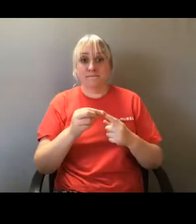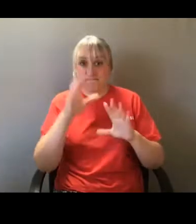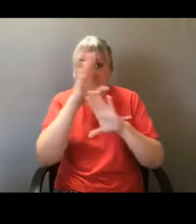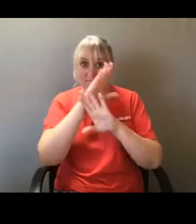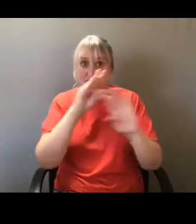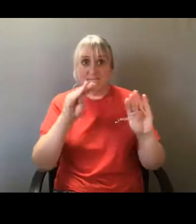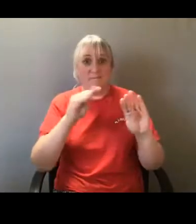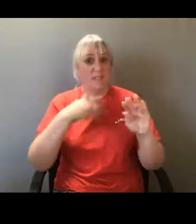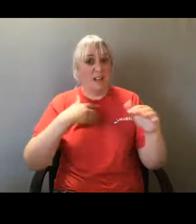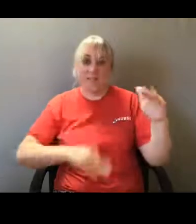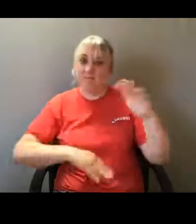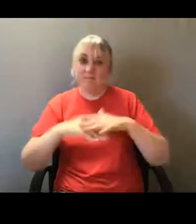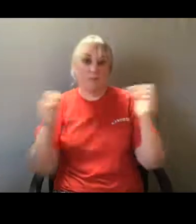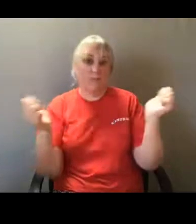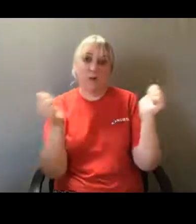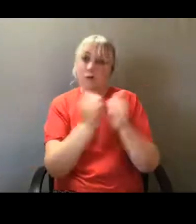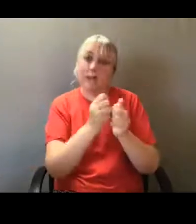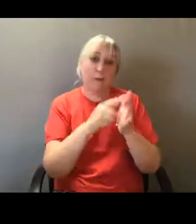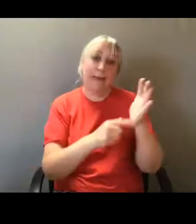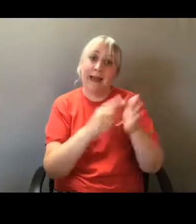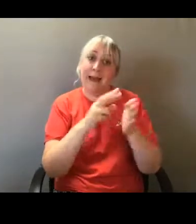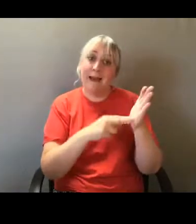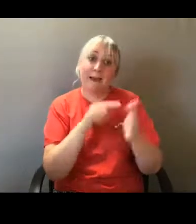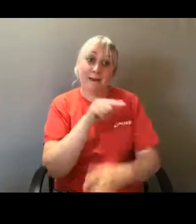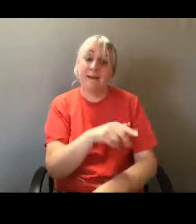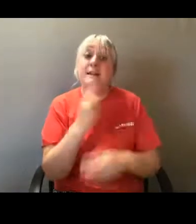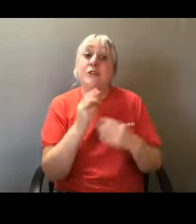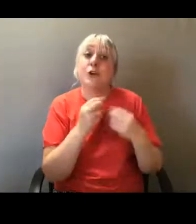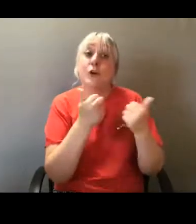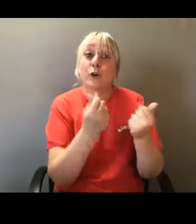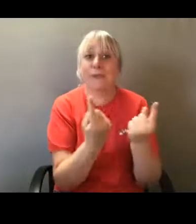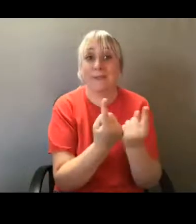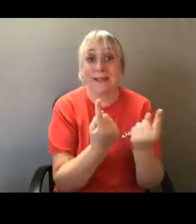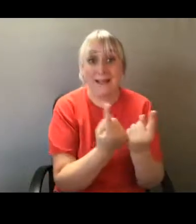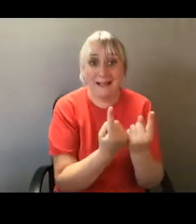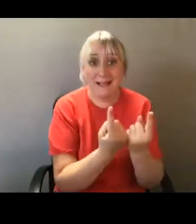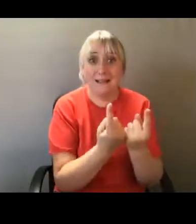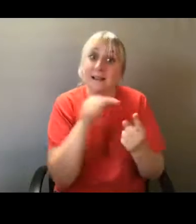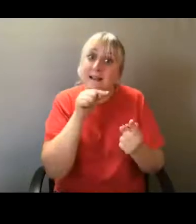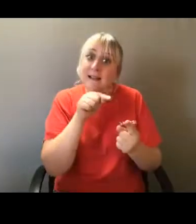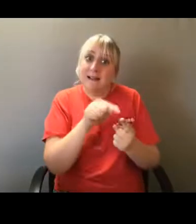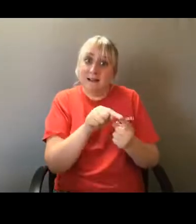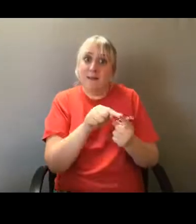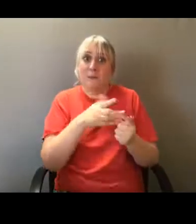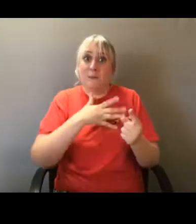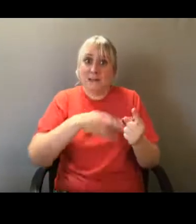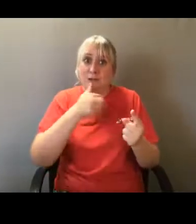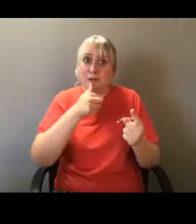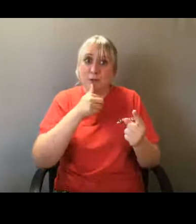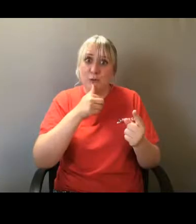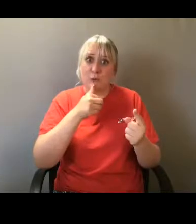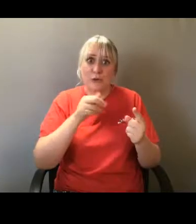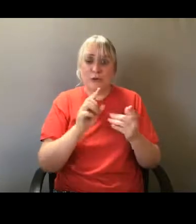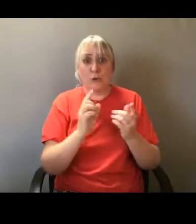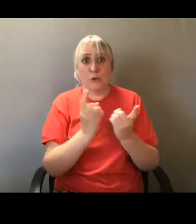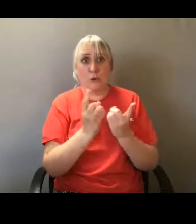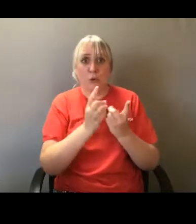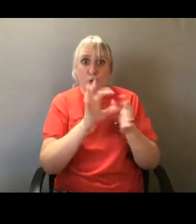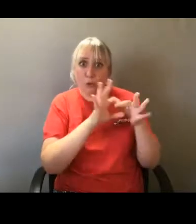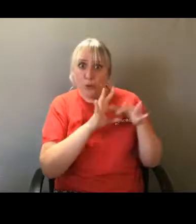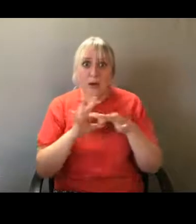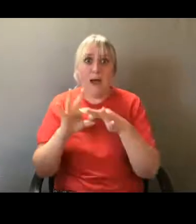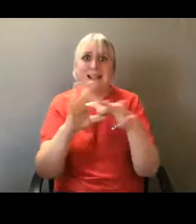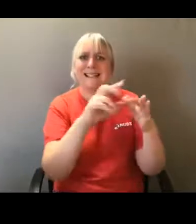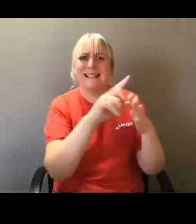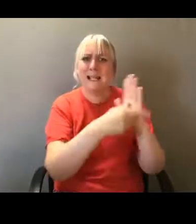agree with Ellen that the social model is nothing if it's not a tool for uniting disabled people to take collective action. And our